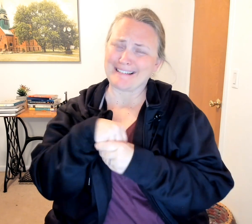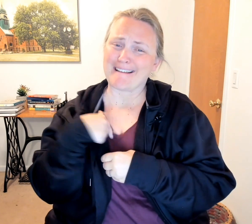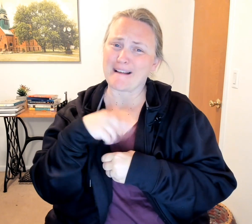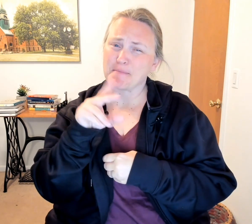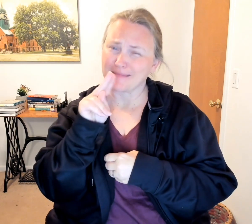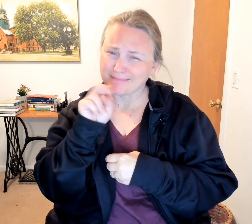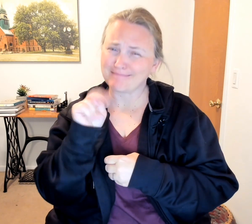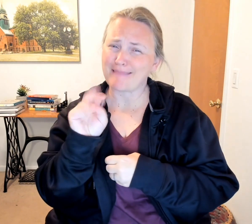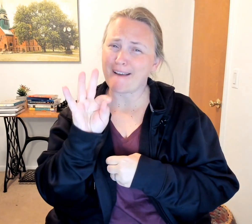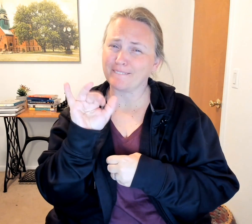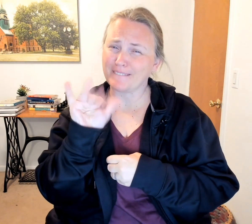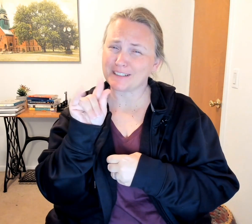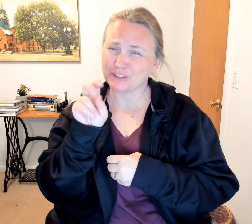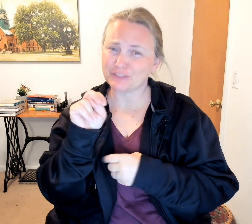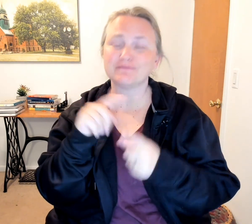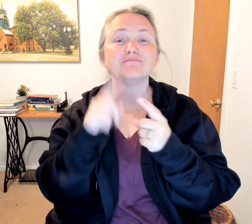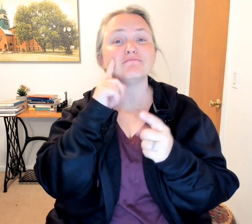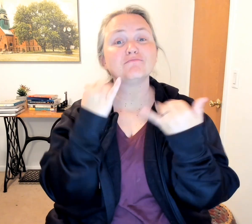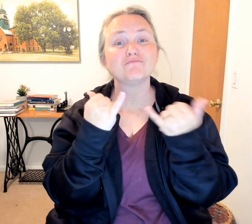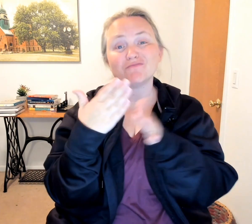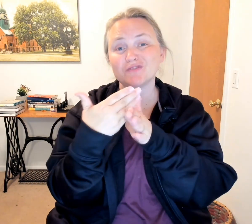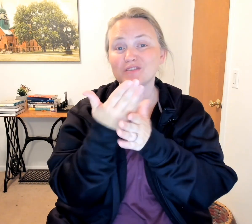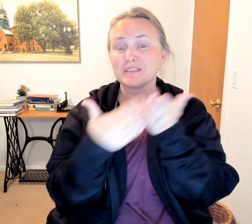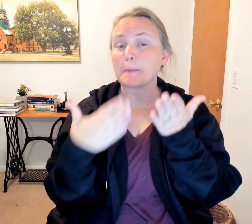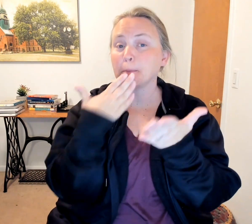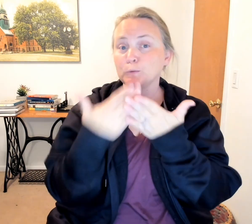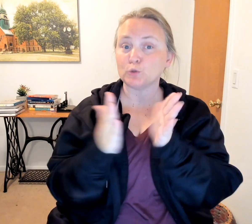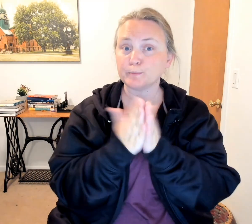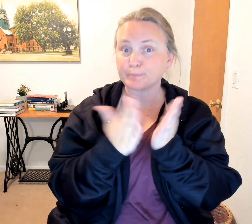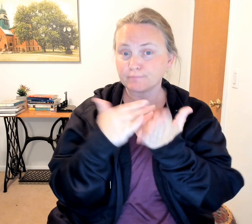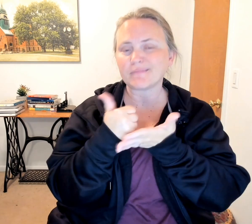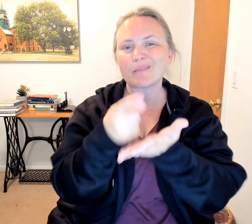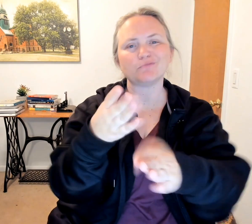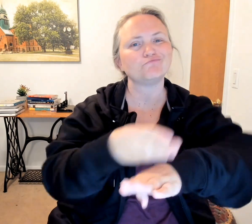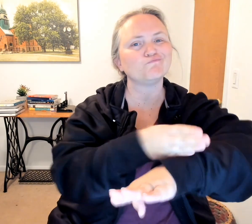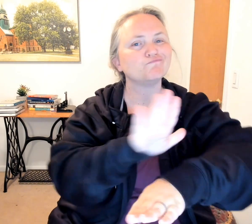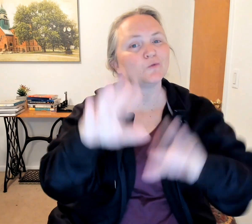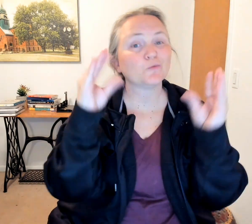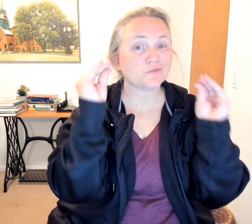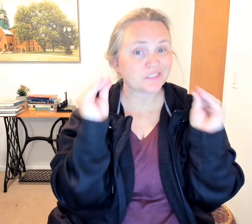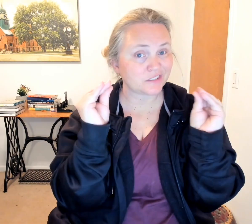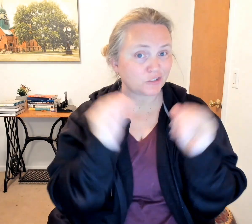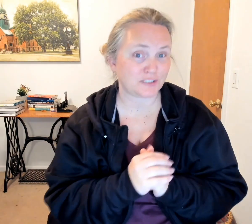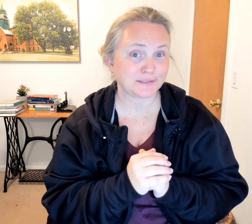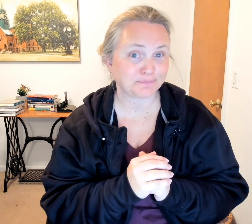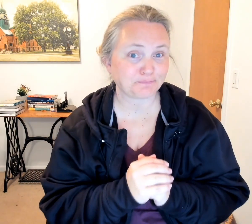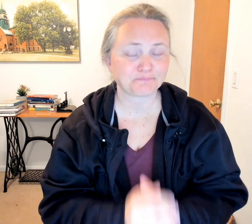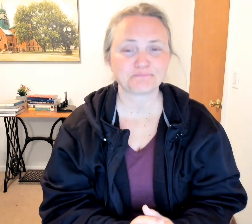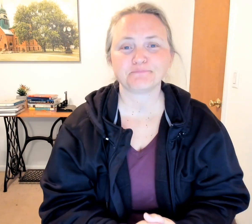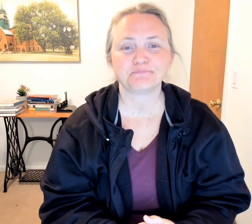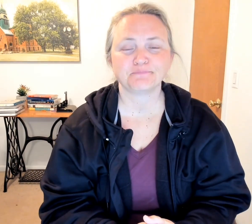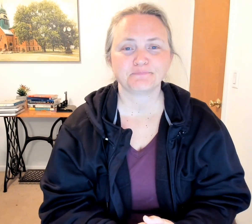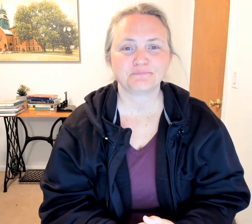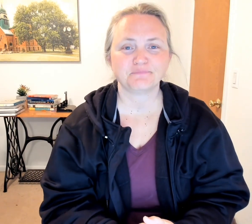nonfiction girl at heart. And I thought today I would share with you a few really good books to help you become a better faculty member